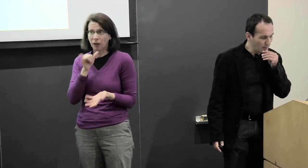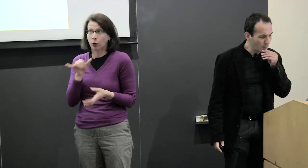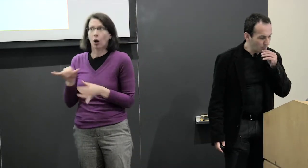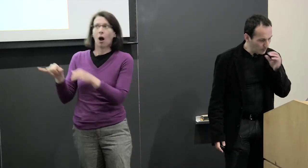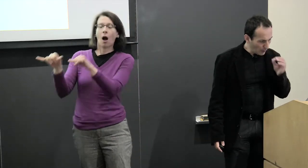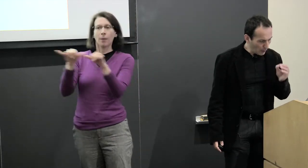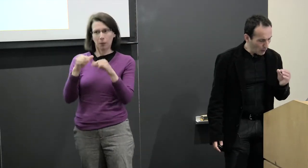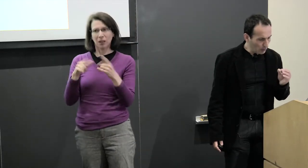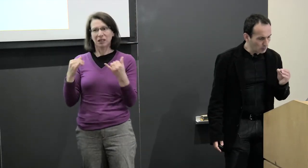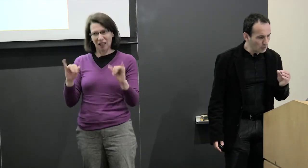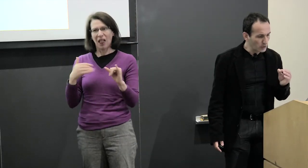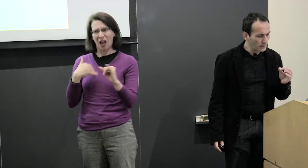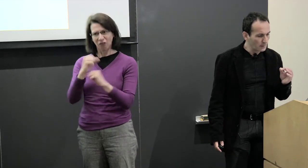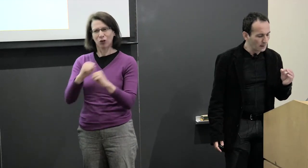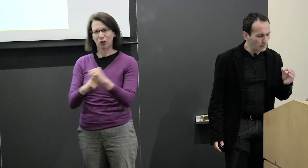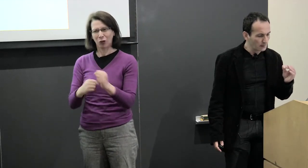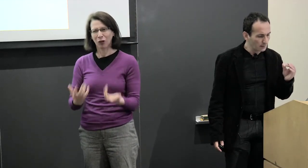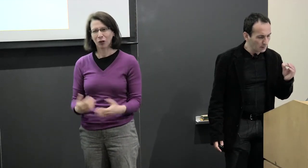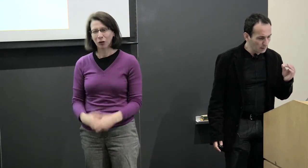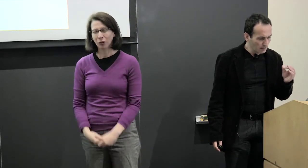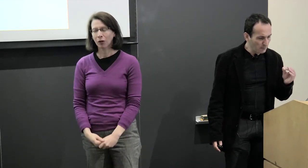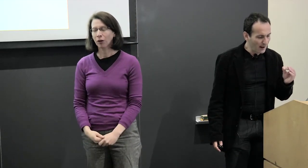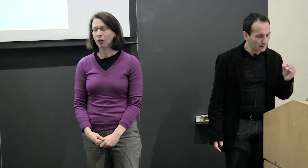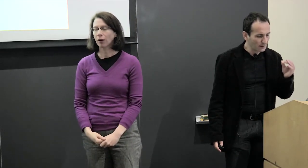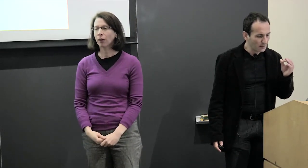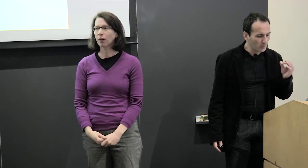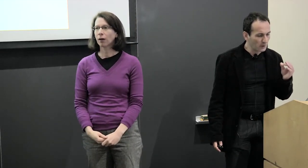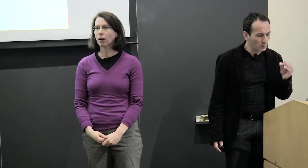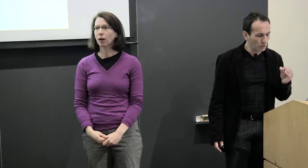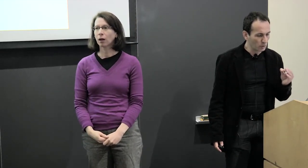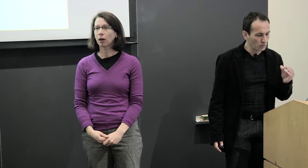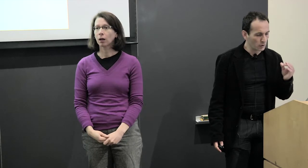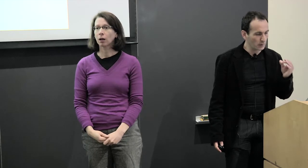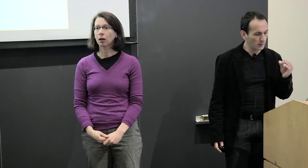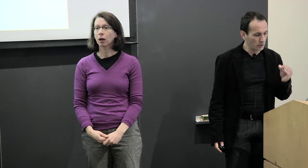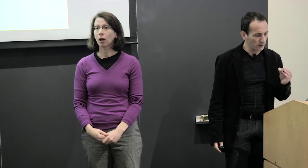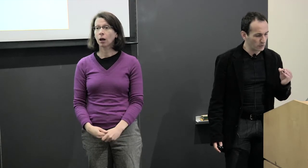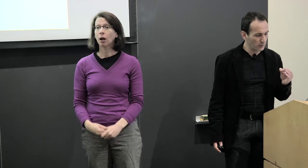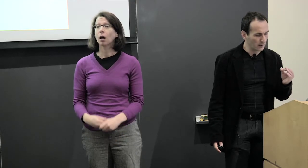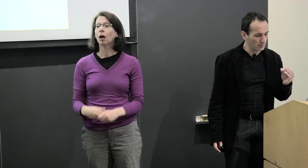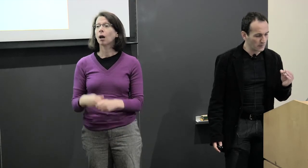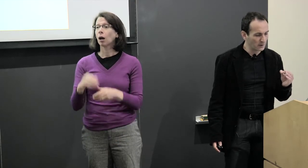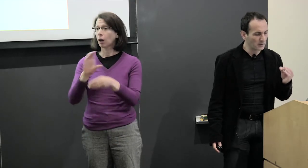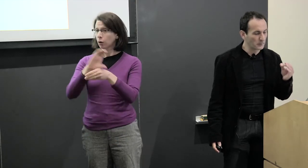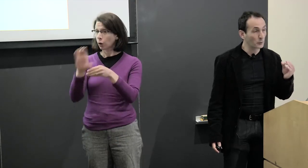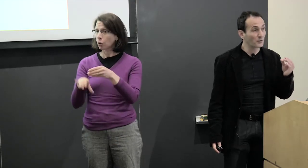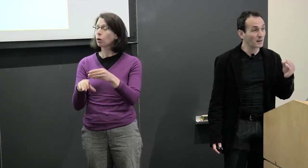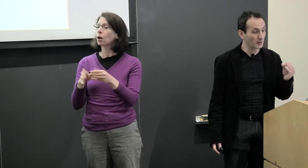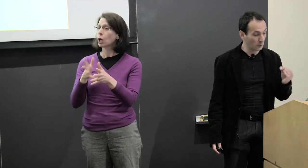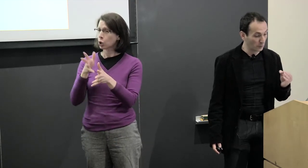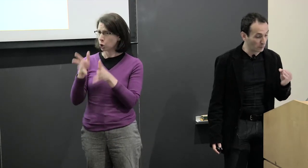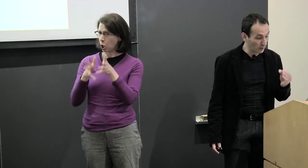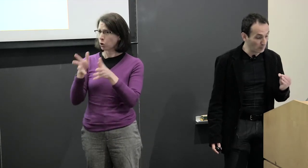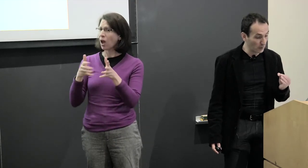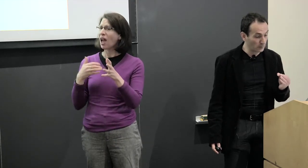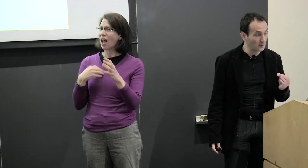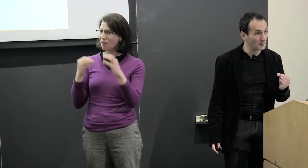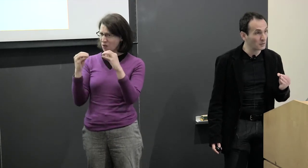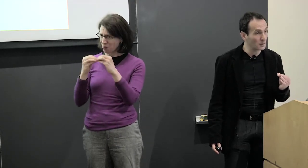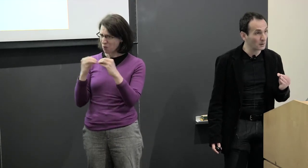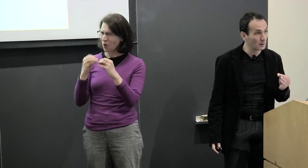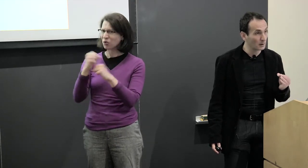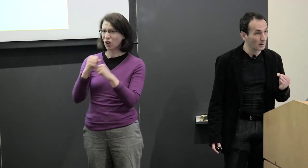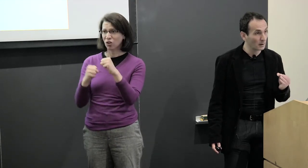So that's a conclusion that, in fact, there is more structure in gestures. And in particular, there's a second versus third